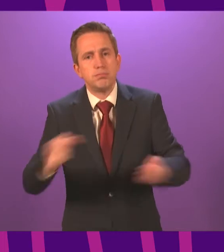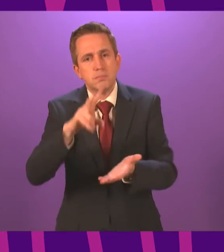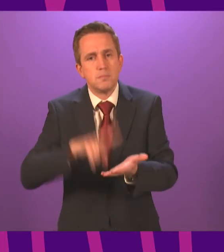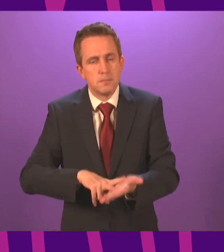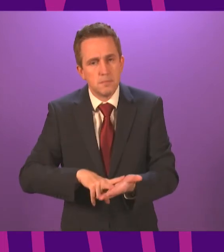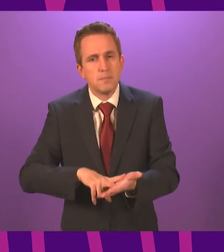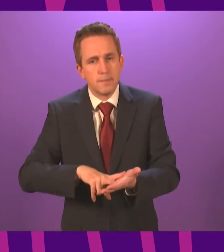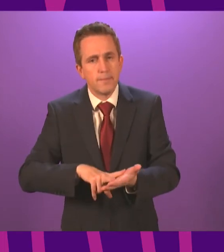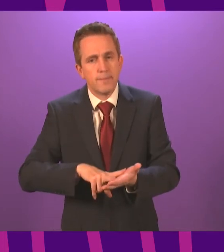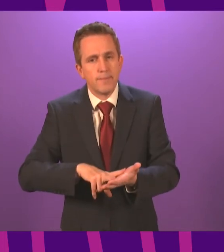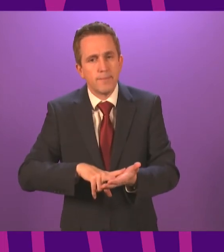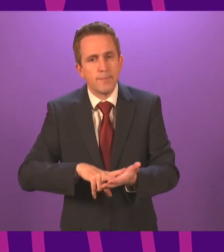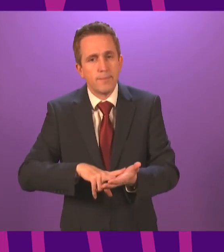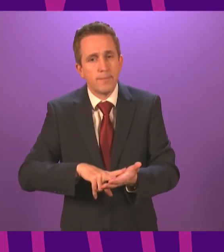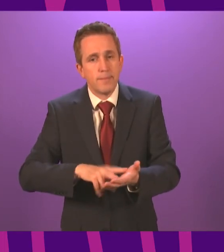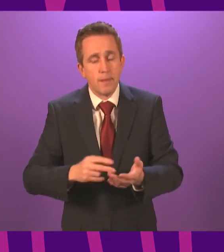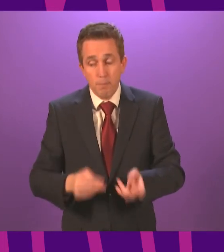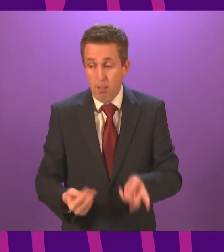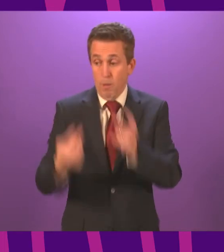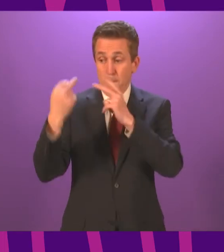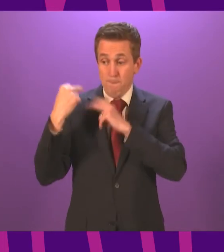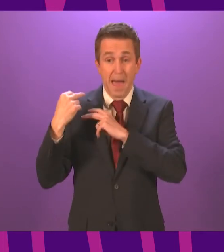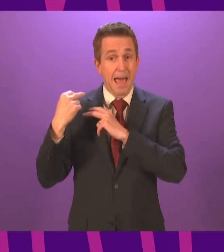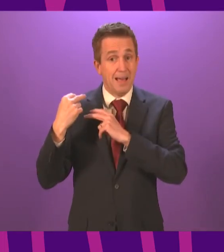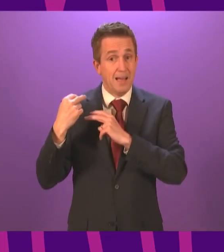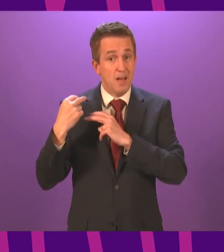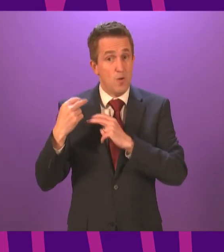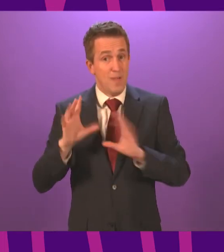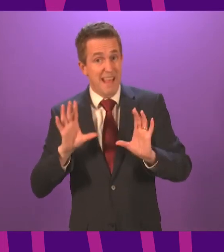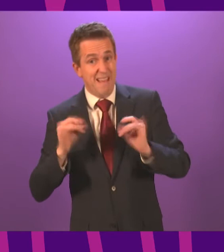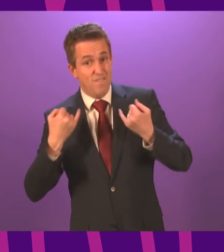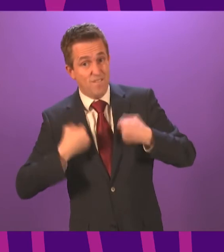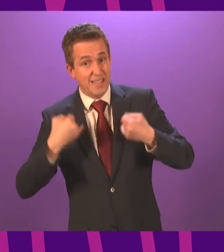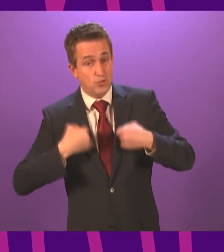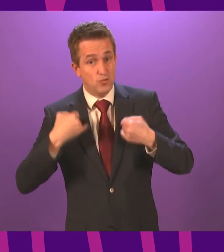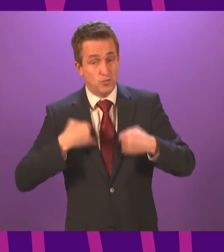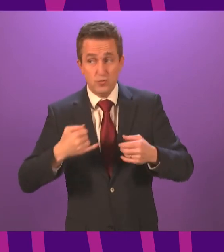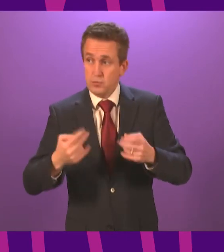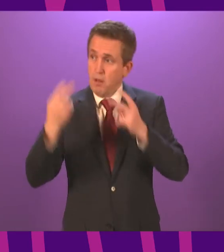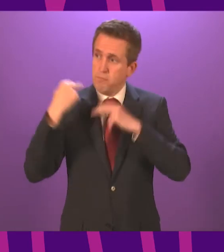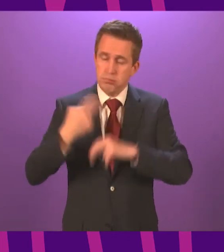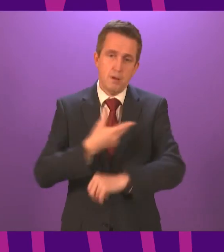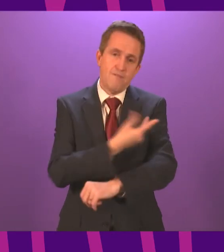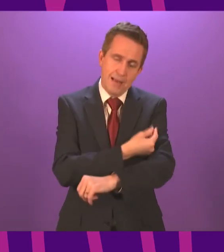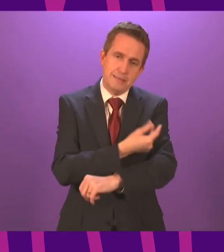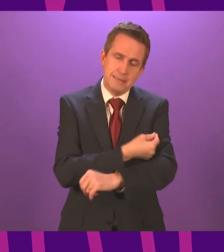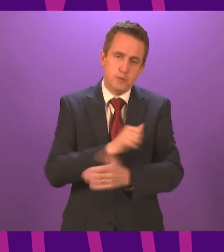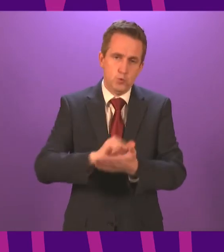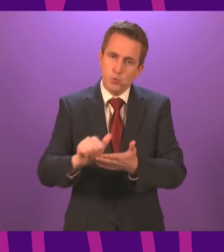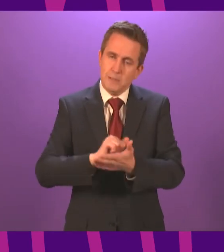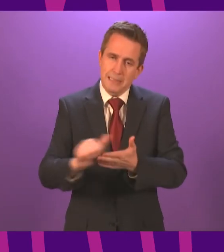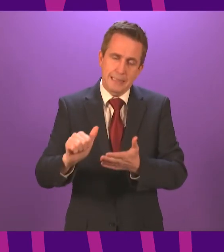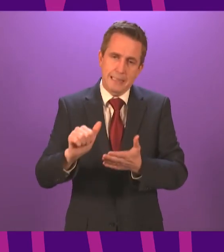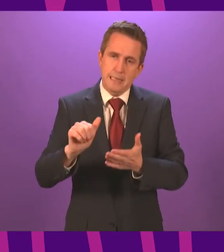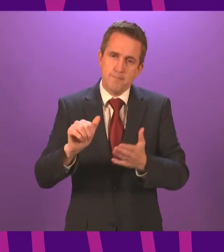know that previous inoculations for viral infections are much more limited in their